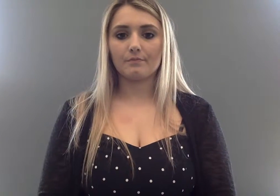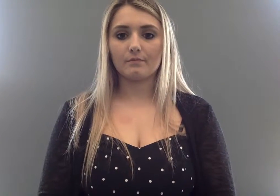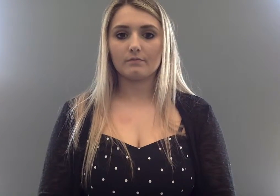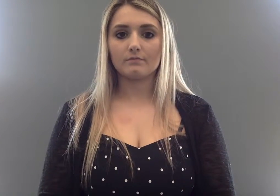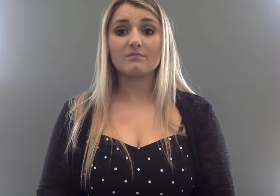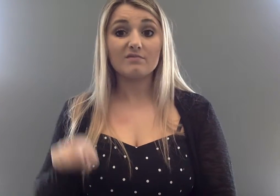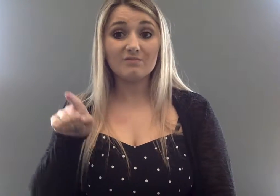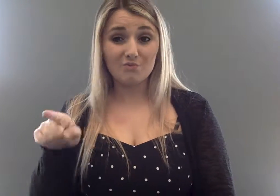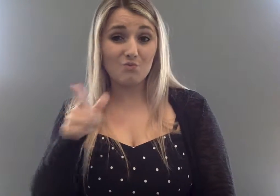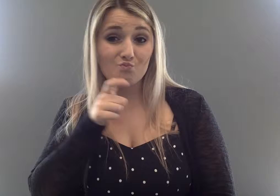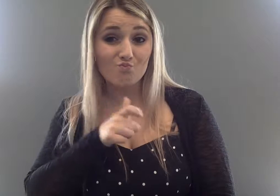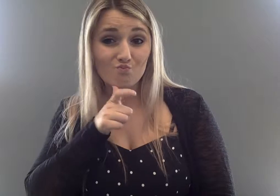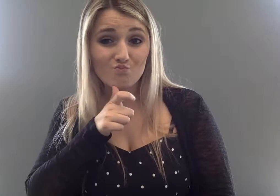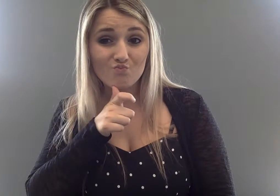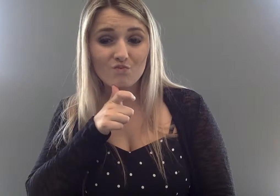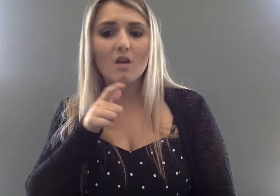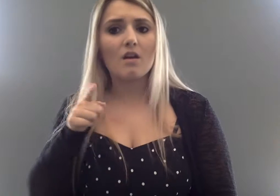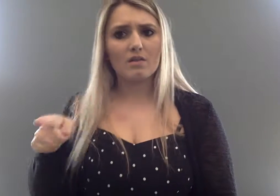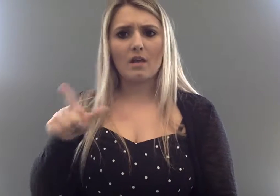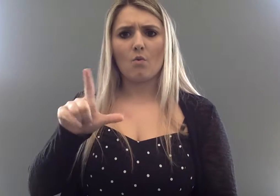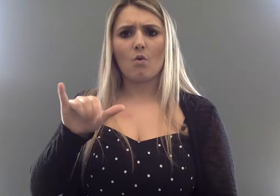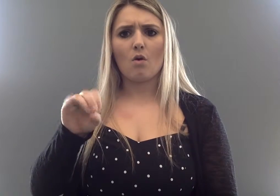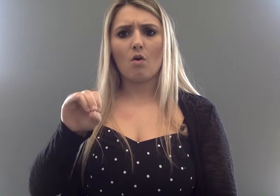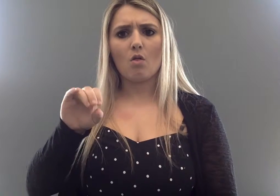They were loyal to who?